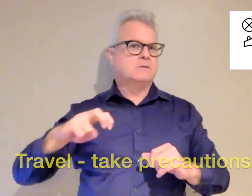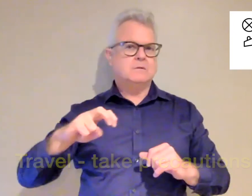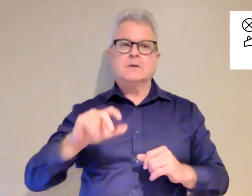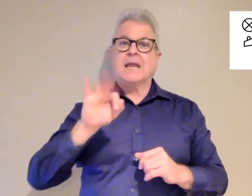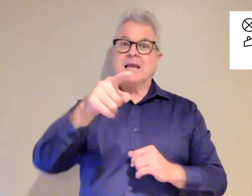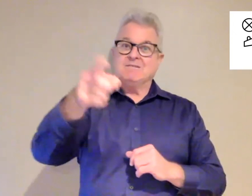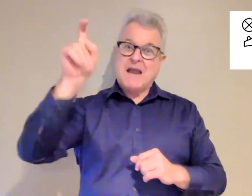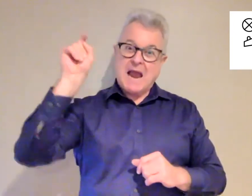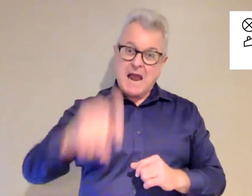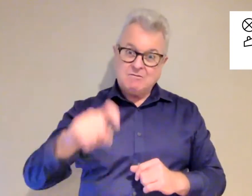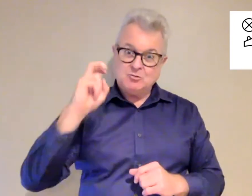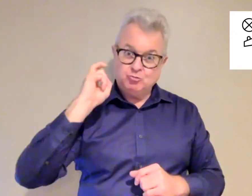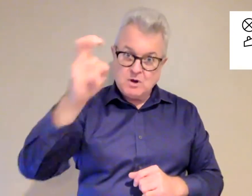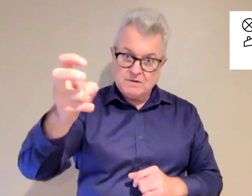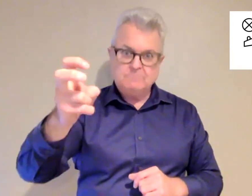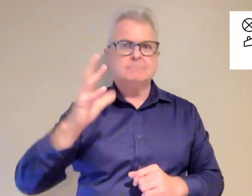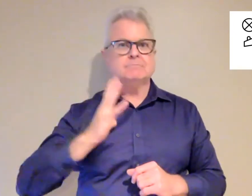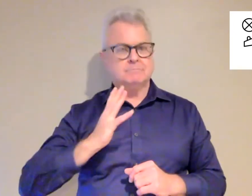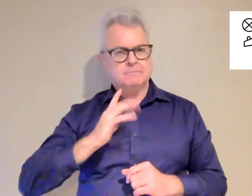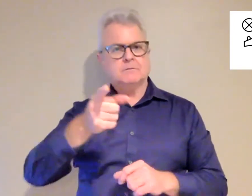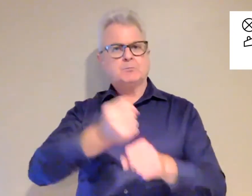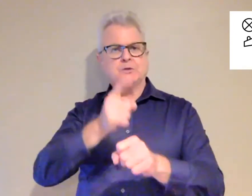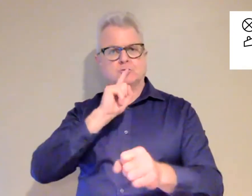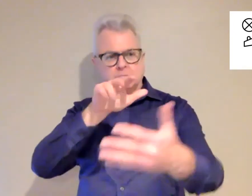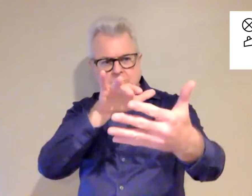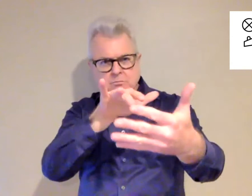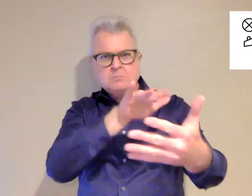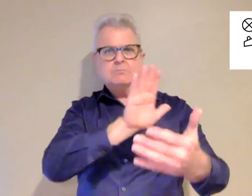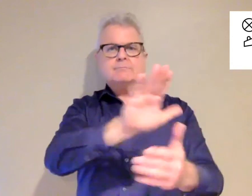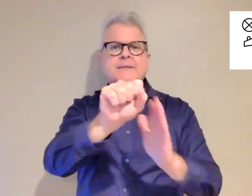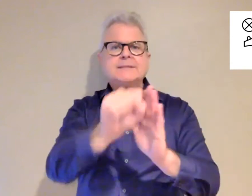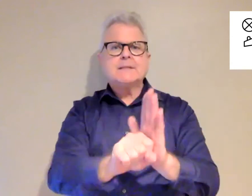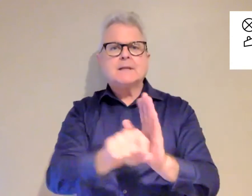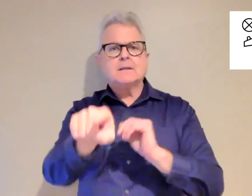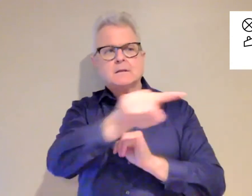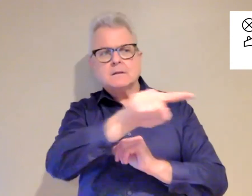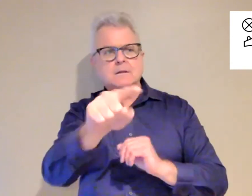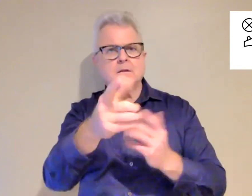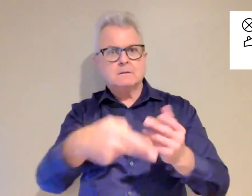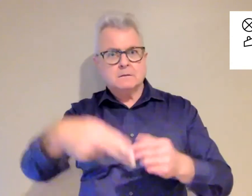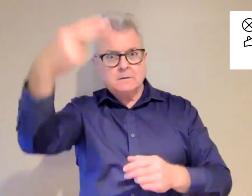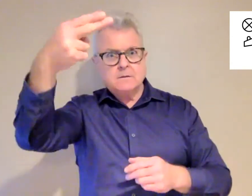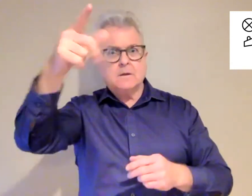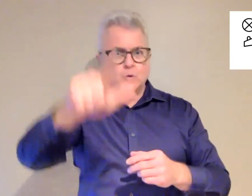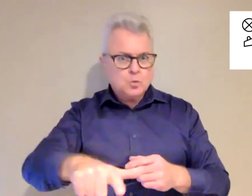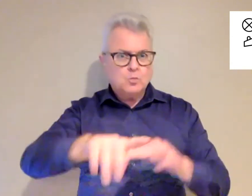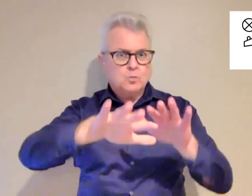because we've seen this surge with the Omicron variant. If you need to travel, make sure that you investigate where you're traveling